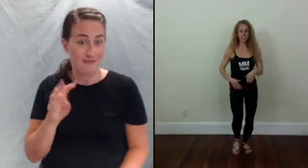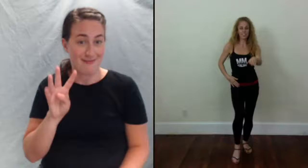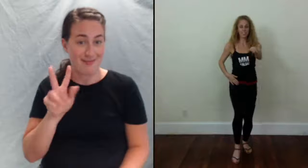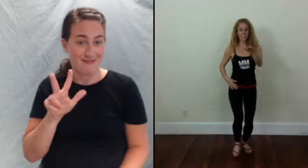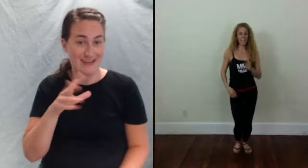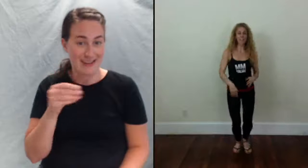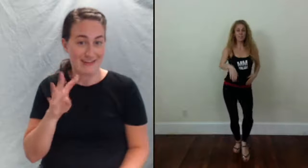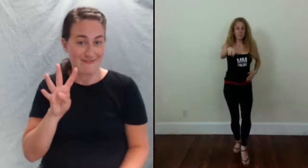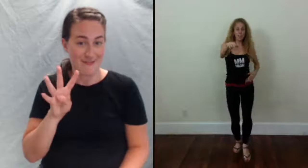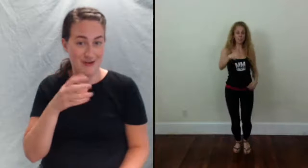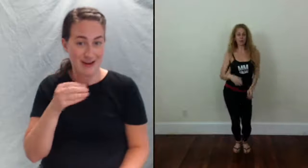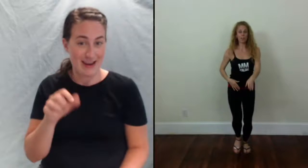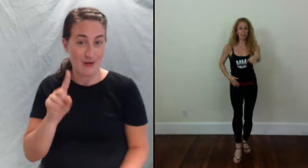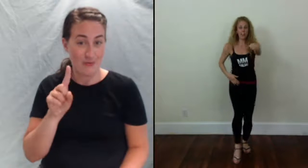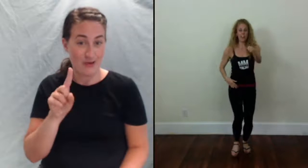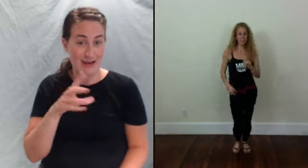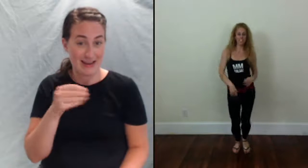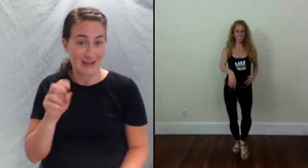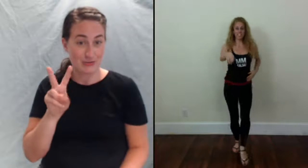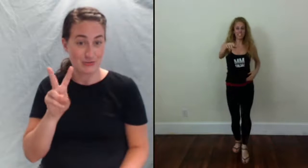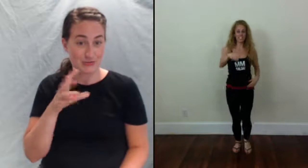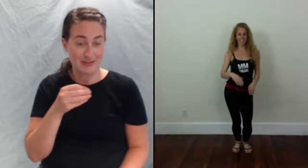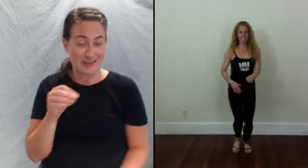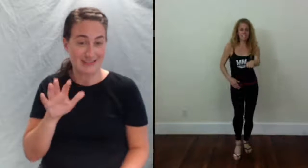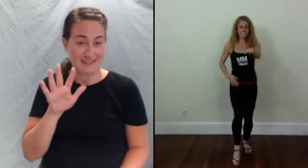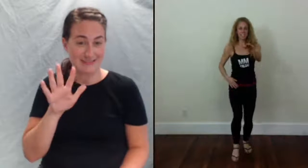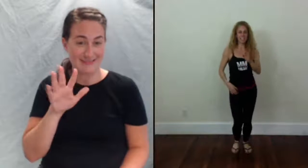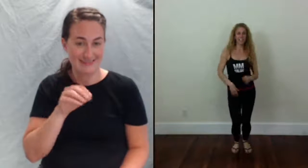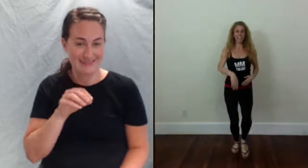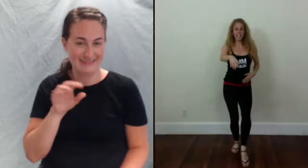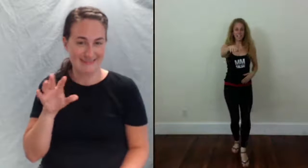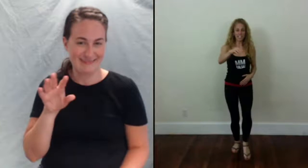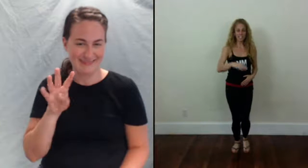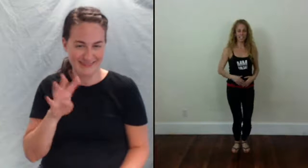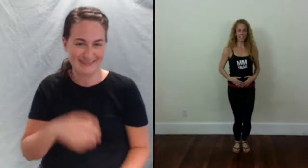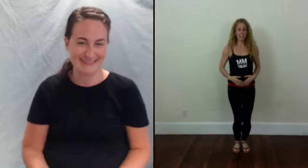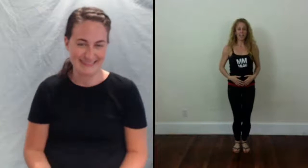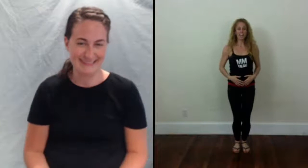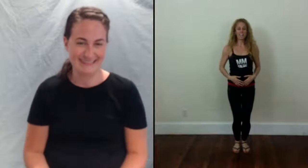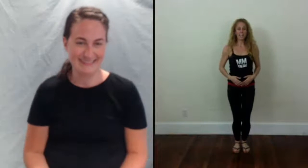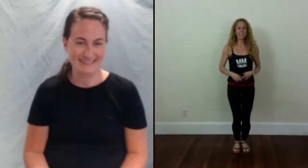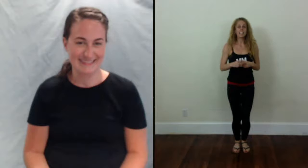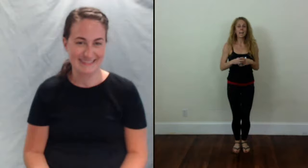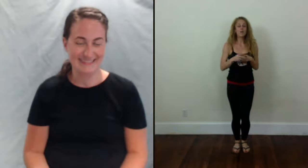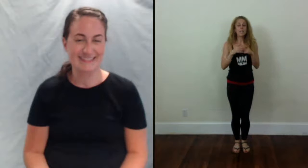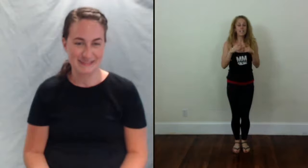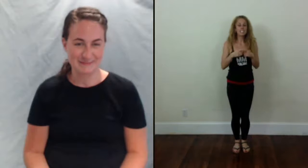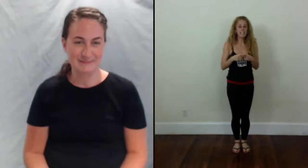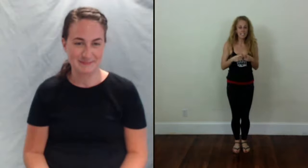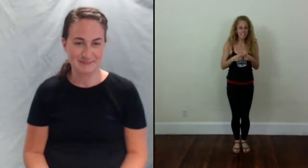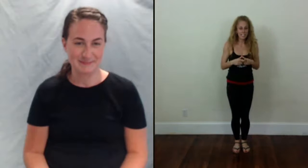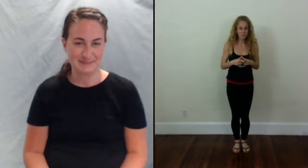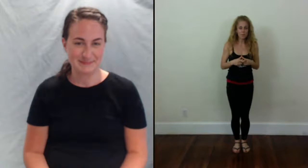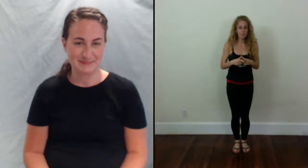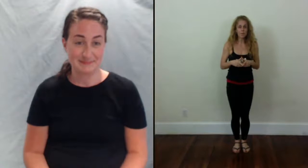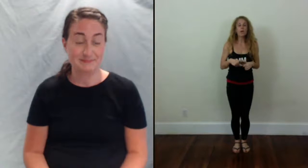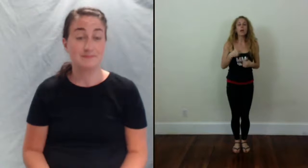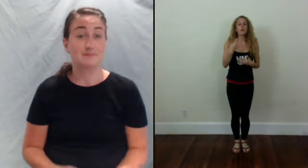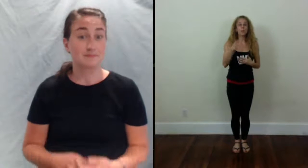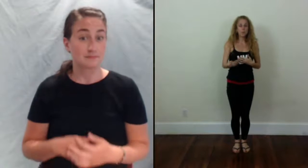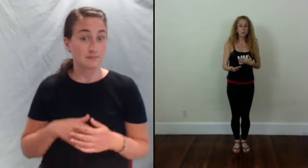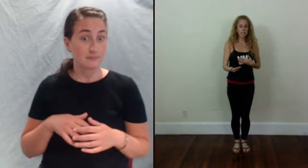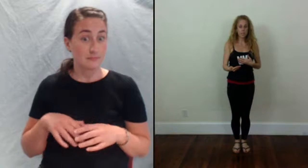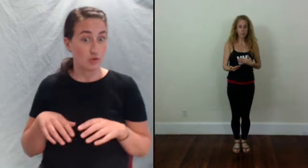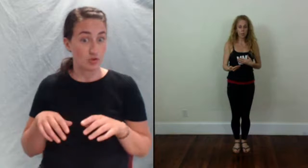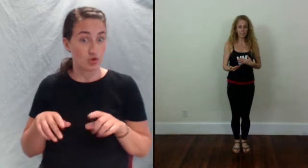2 and 3 and 4, going 5 and 6 and 7 and 8. All right, now we're going to take that same step